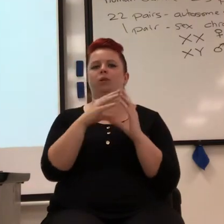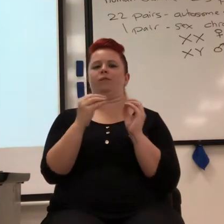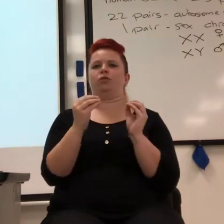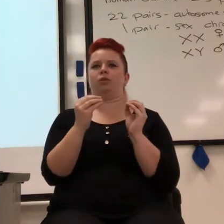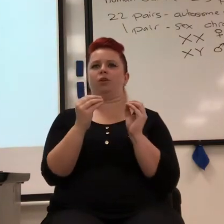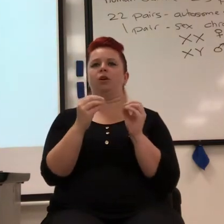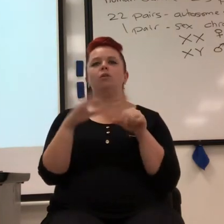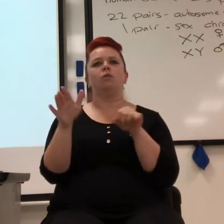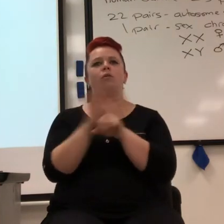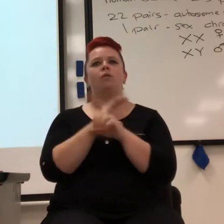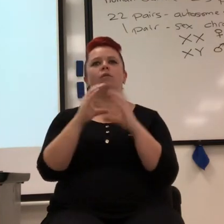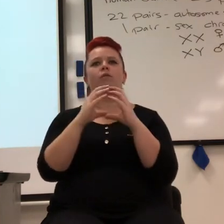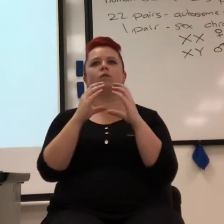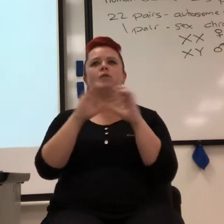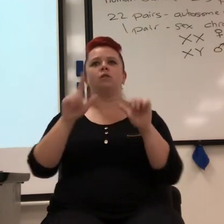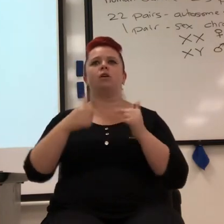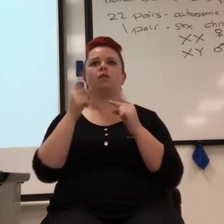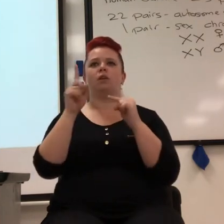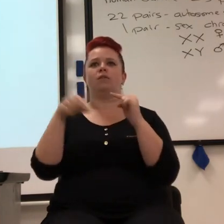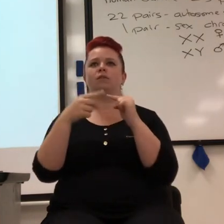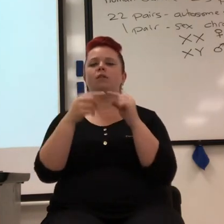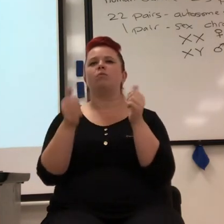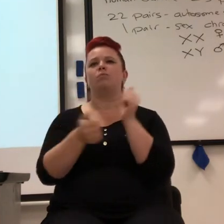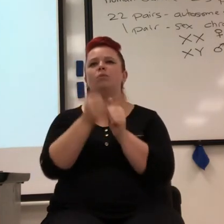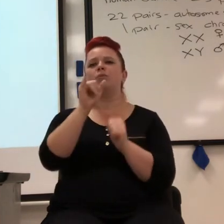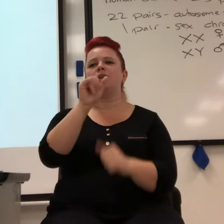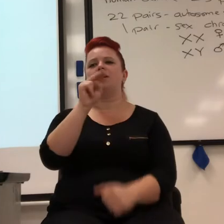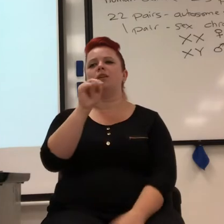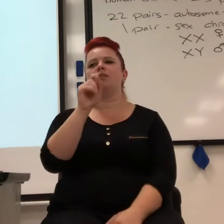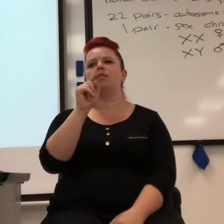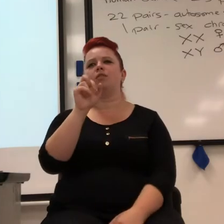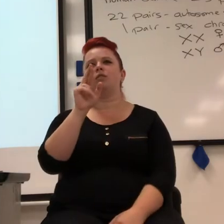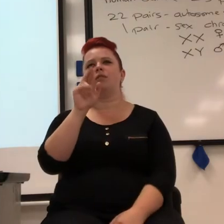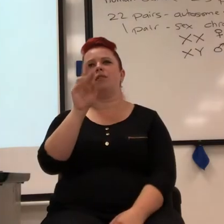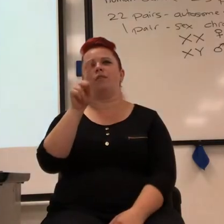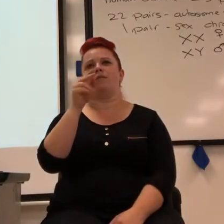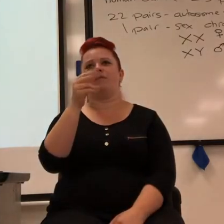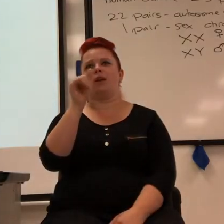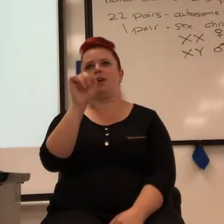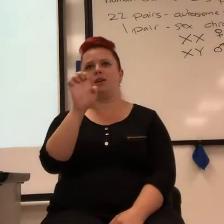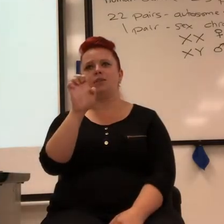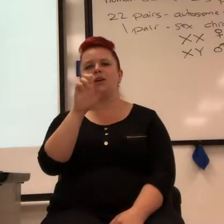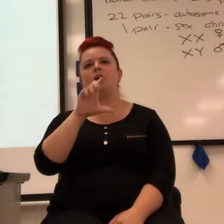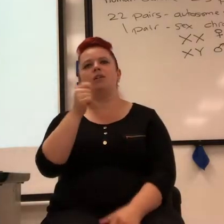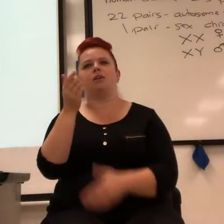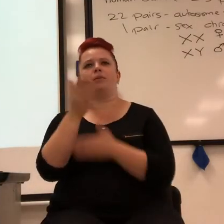life cycle, most of it is interphase, and a very small part is a cell division process, either